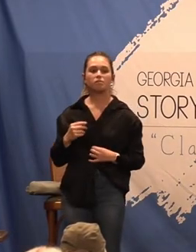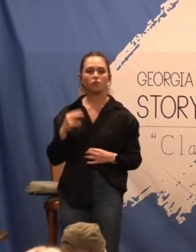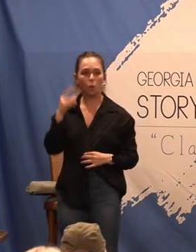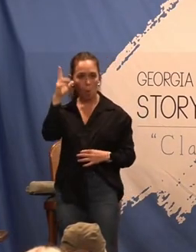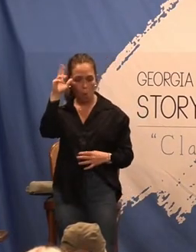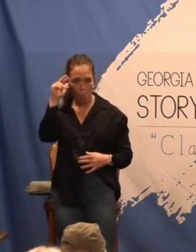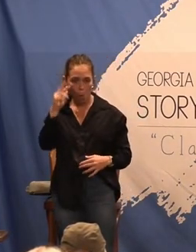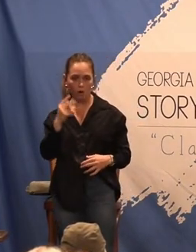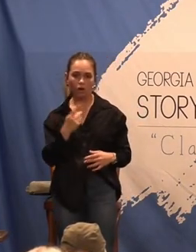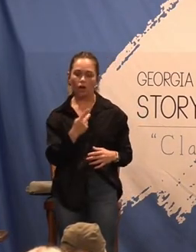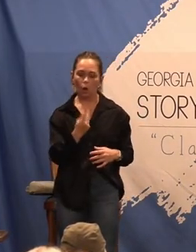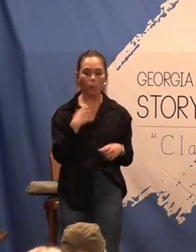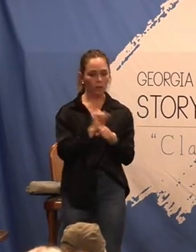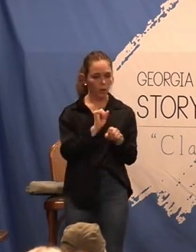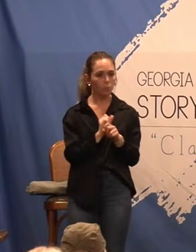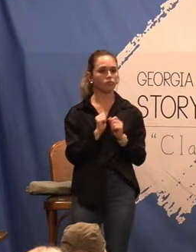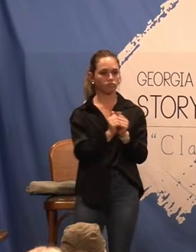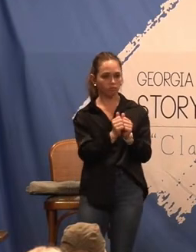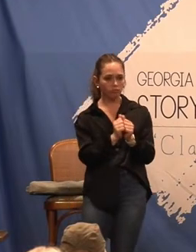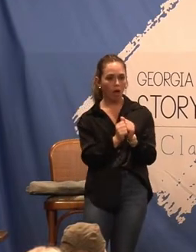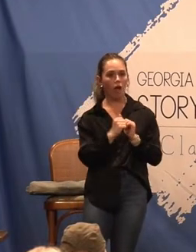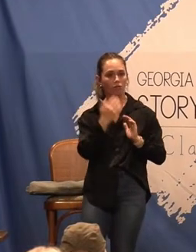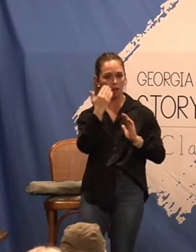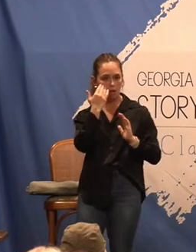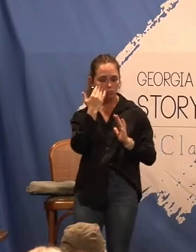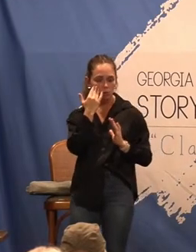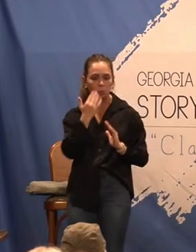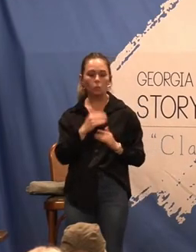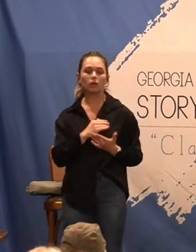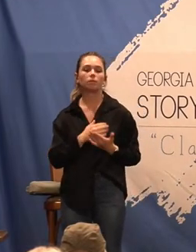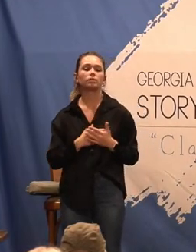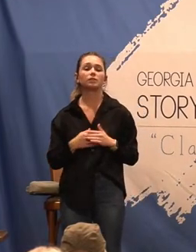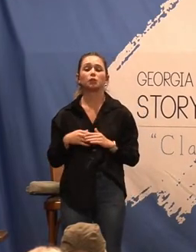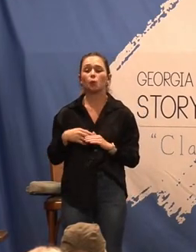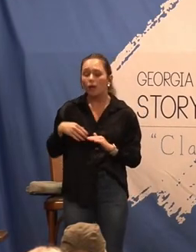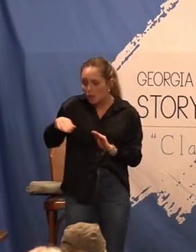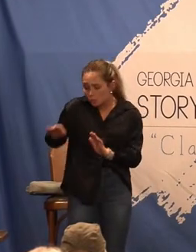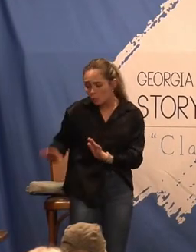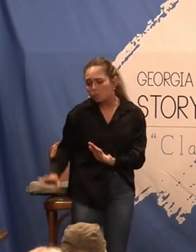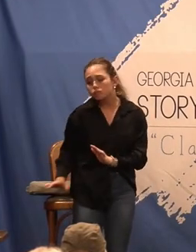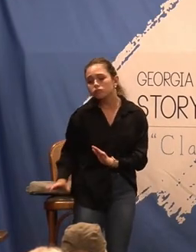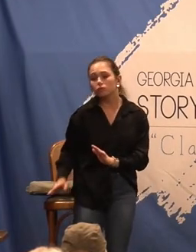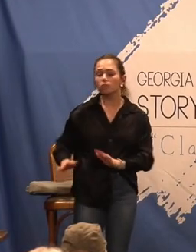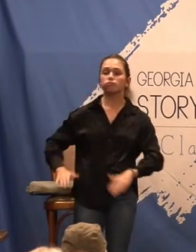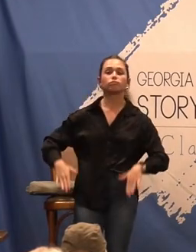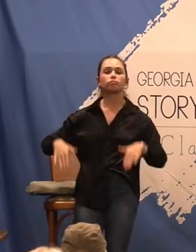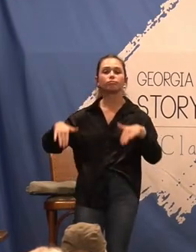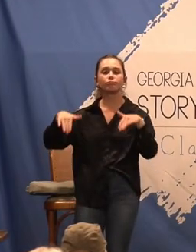horse and I, we work together. I've known horse since he was a foal.